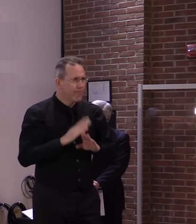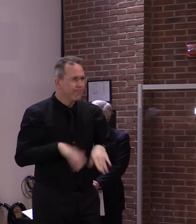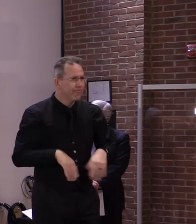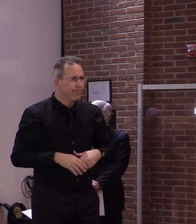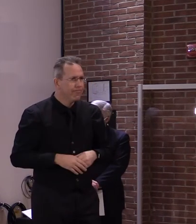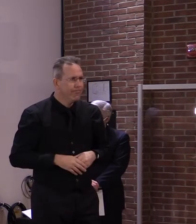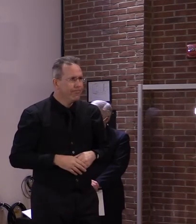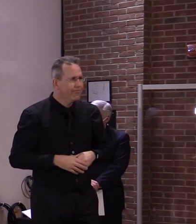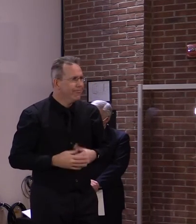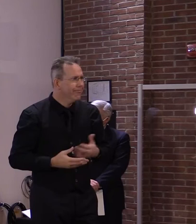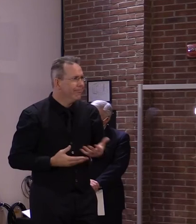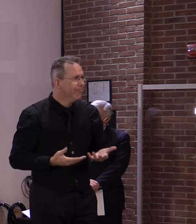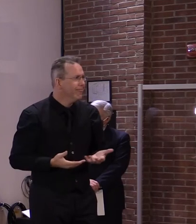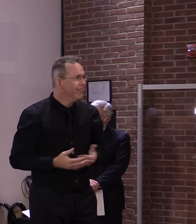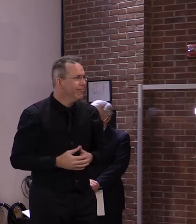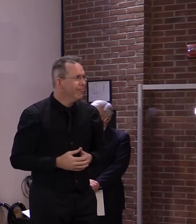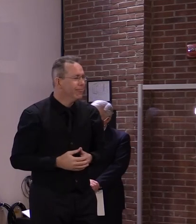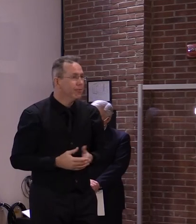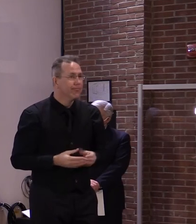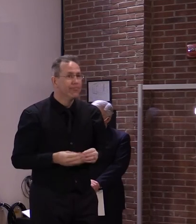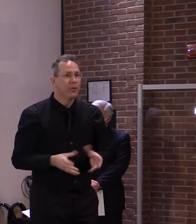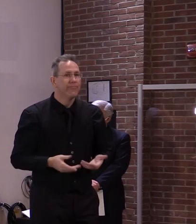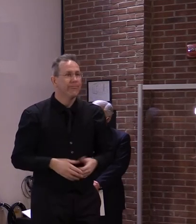let dr levine answer that first